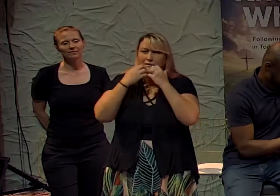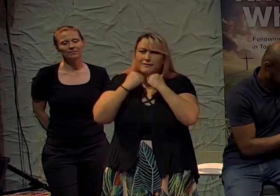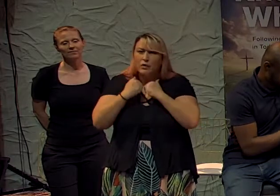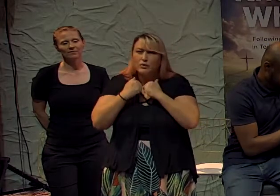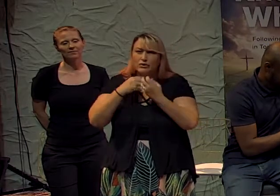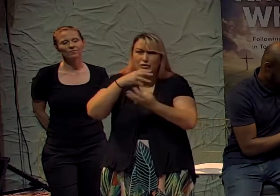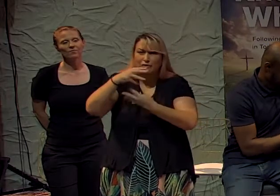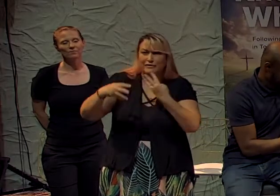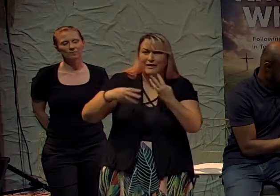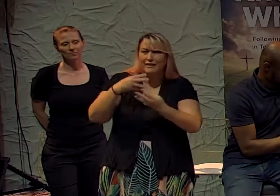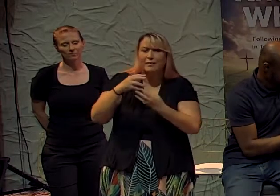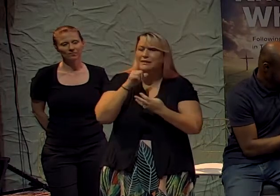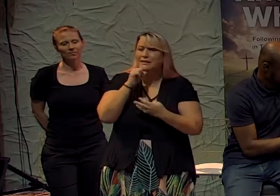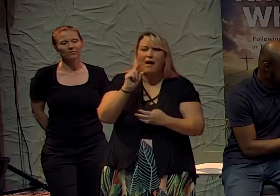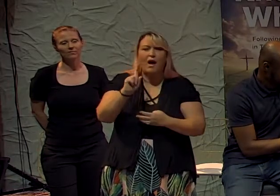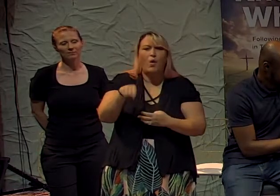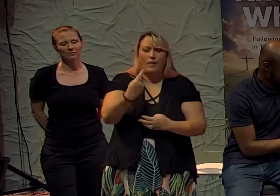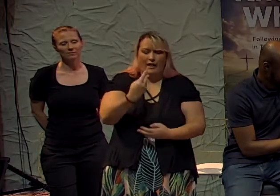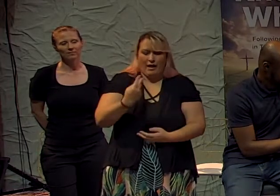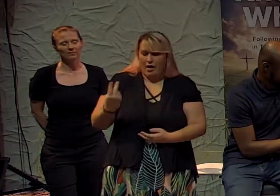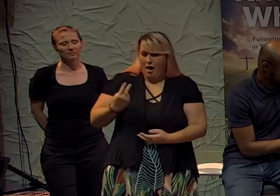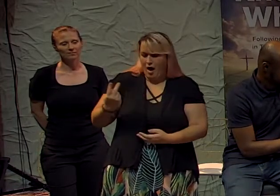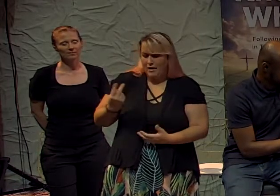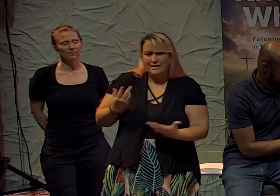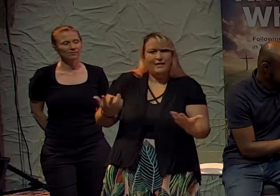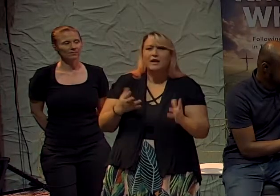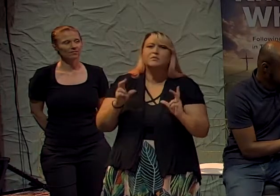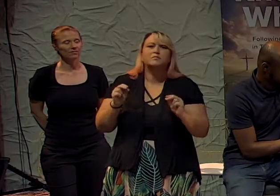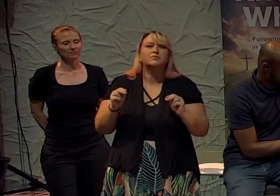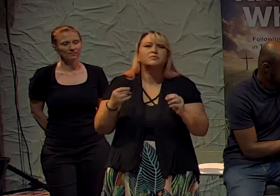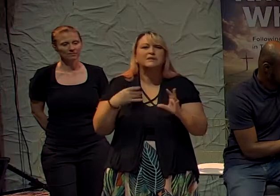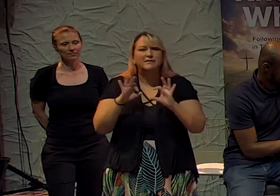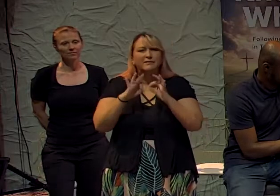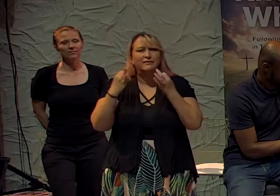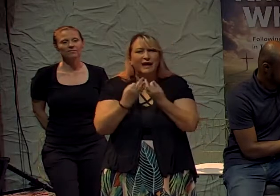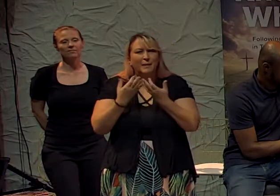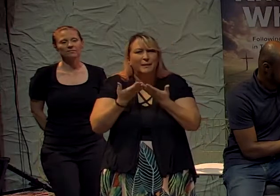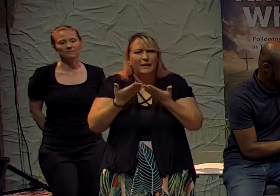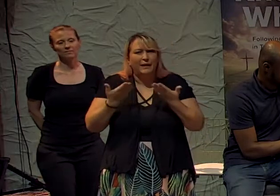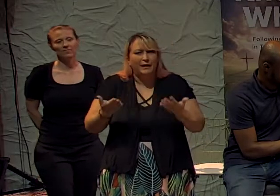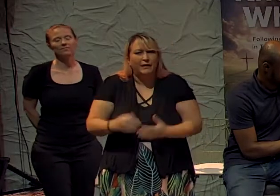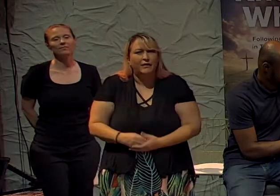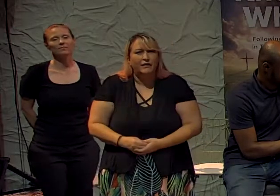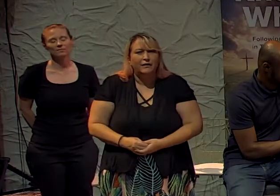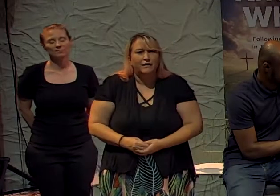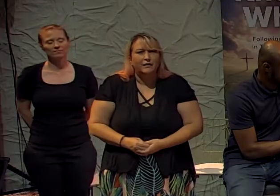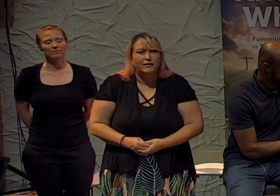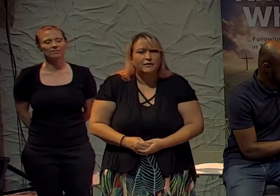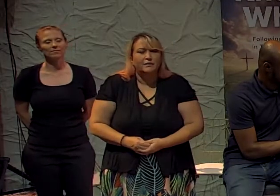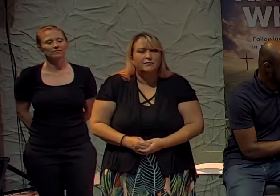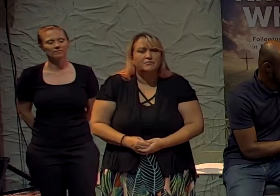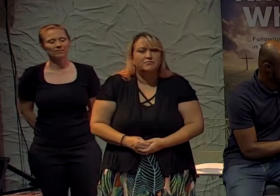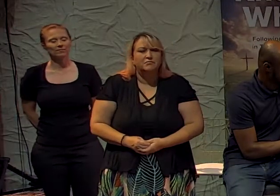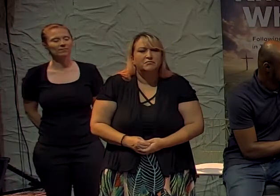just a us thing, it's a family thing. And I think ever